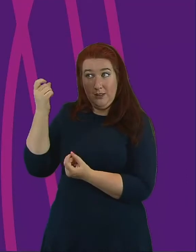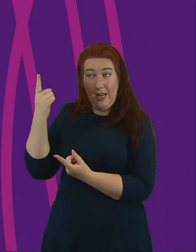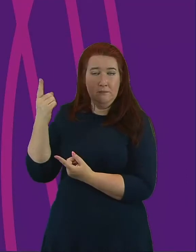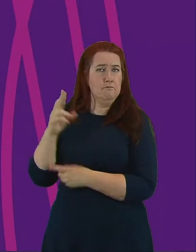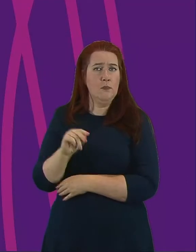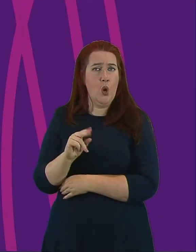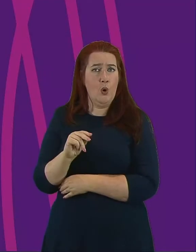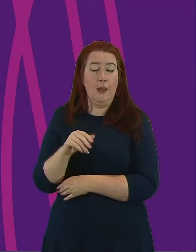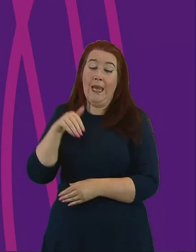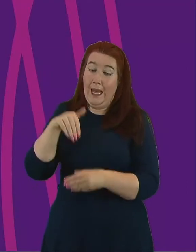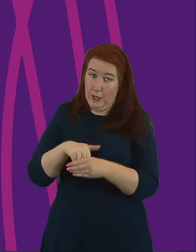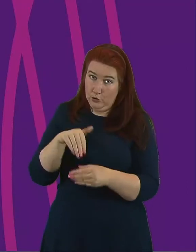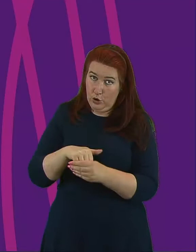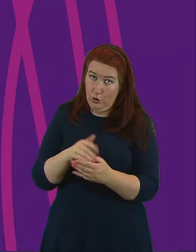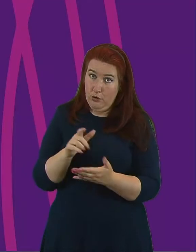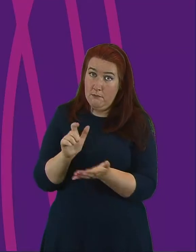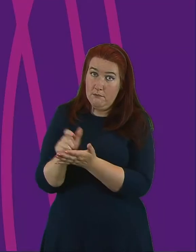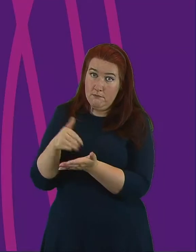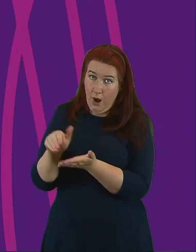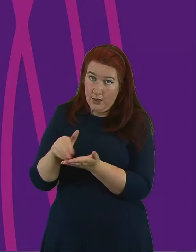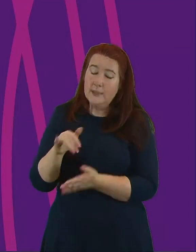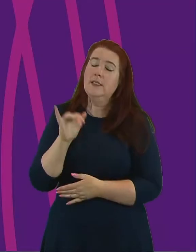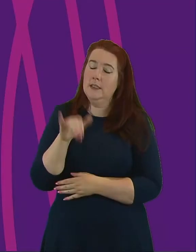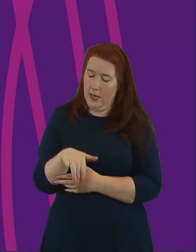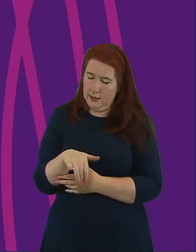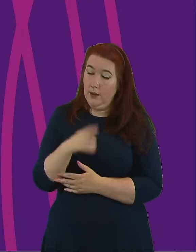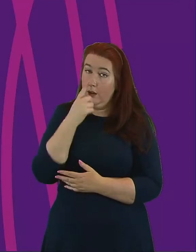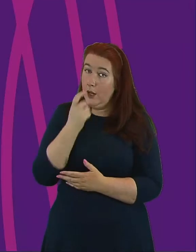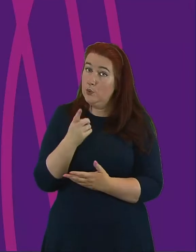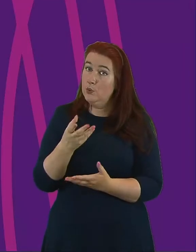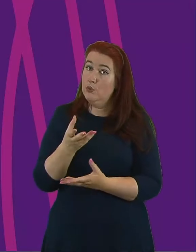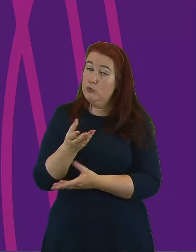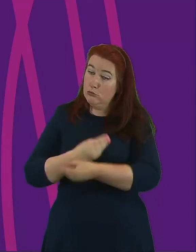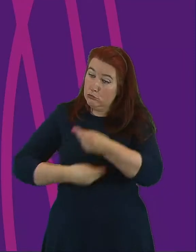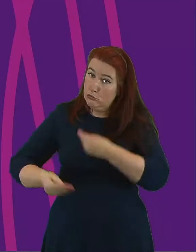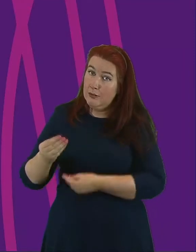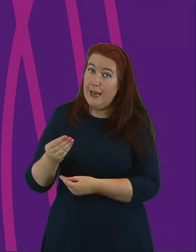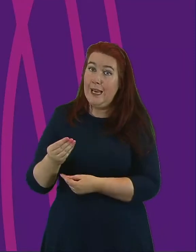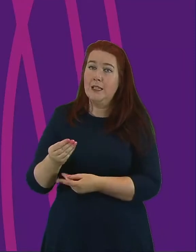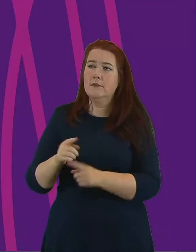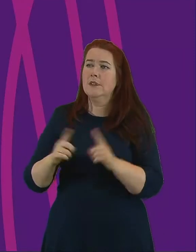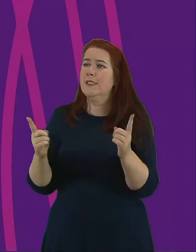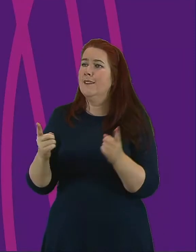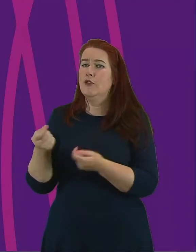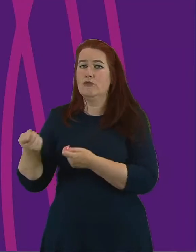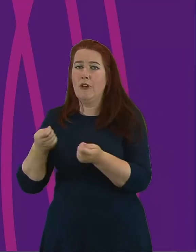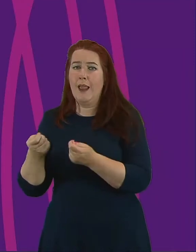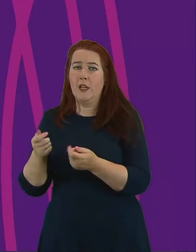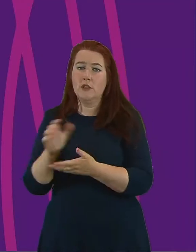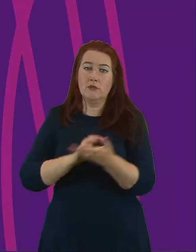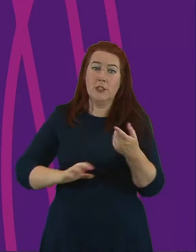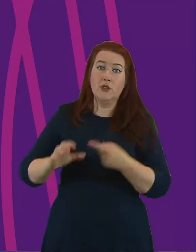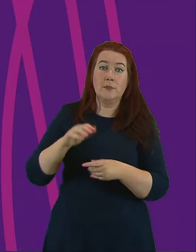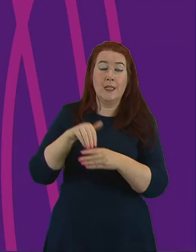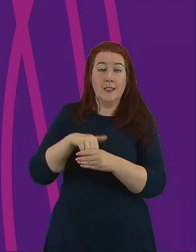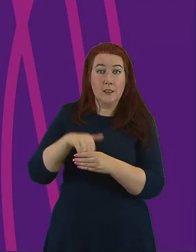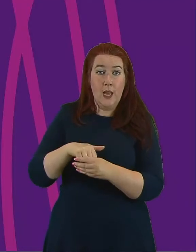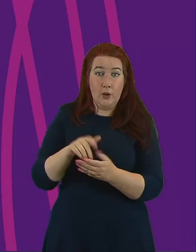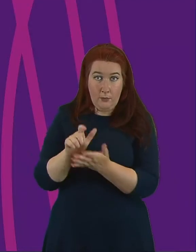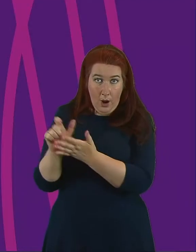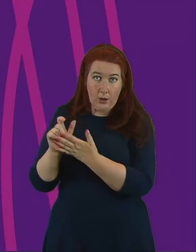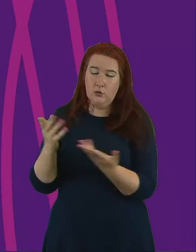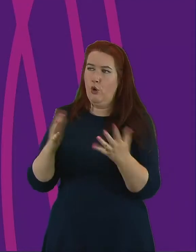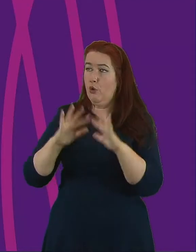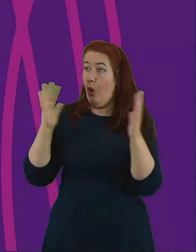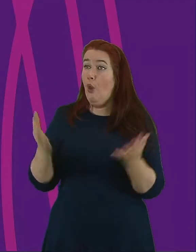internal market? Yes, there's an internal market. Can you trade across different regulatory regimes in an internal market or globally? Yes, of